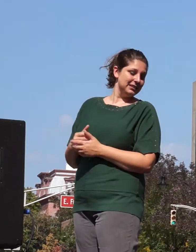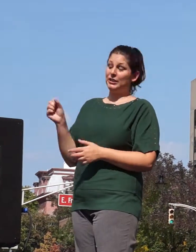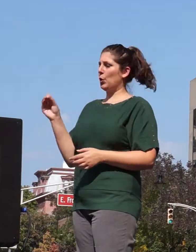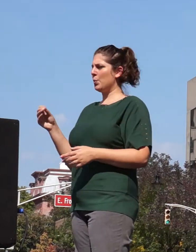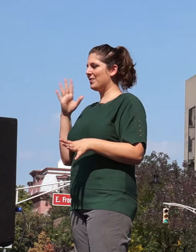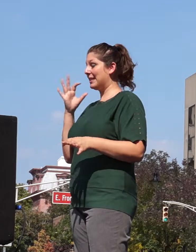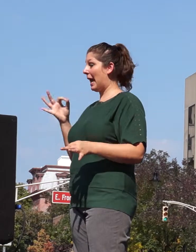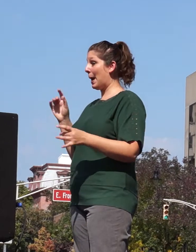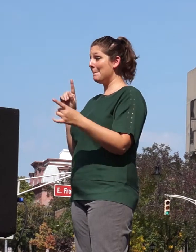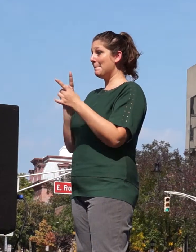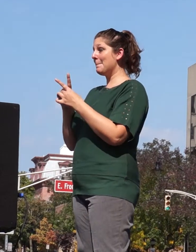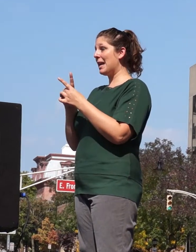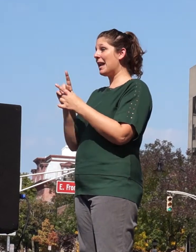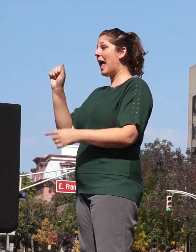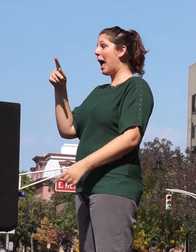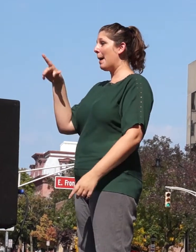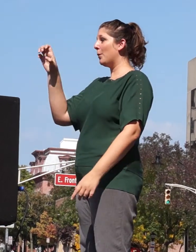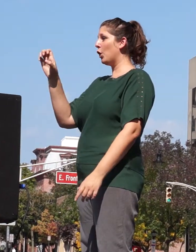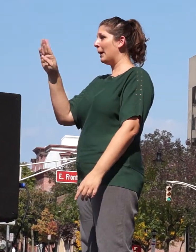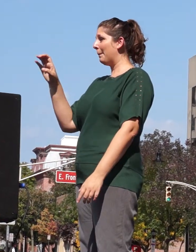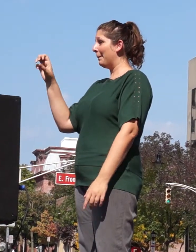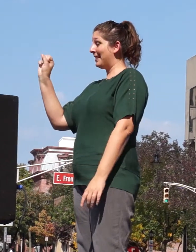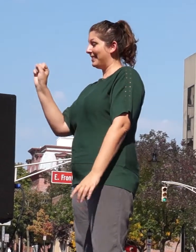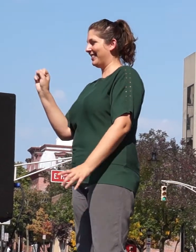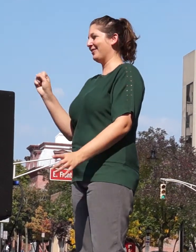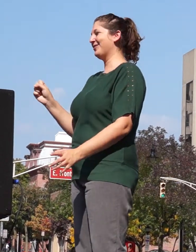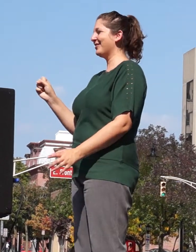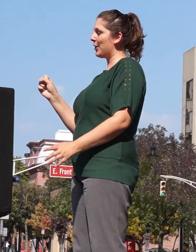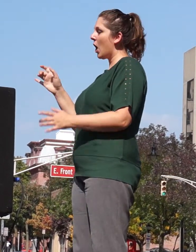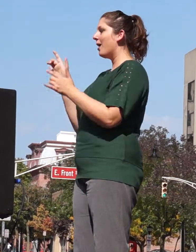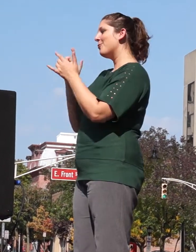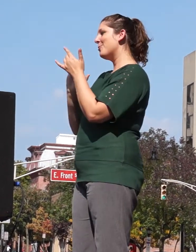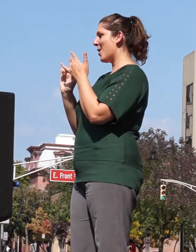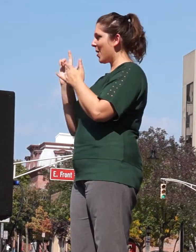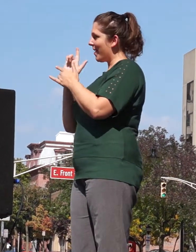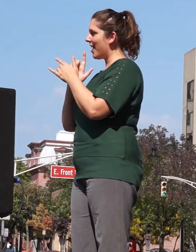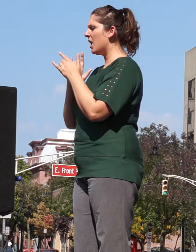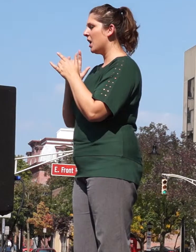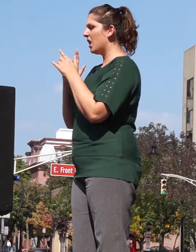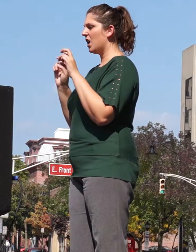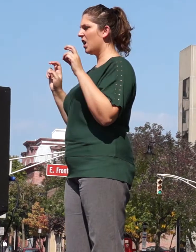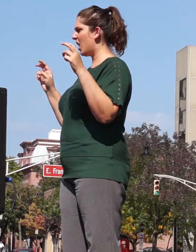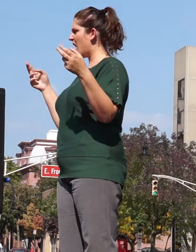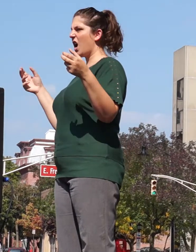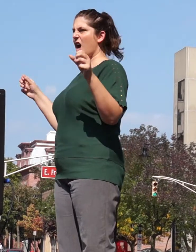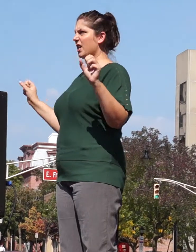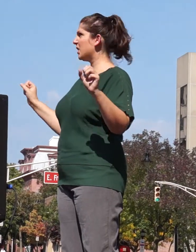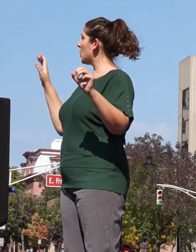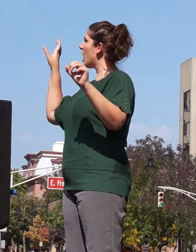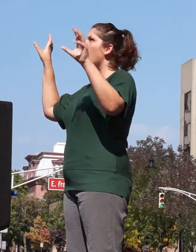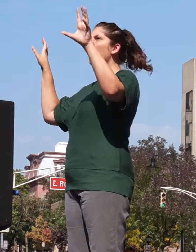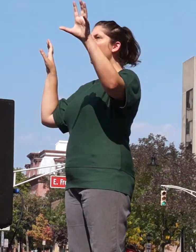So we decided to meet at Applebee's because nothing says romance like being surrounded by high school memorabilia.